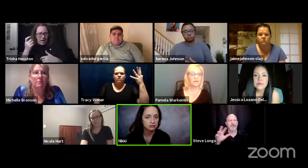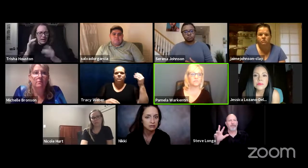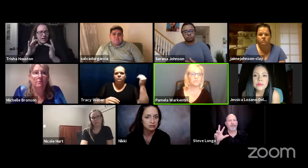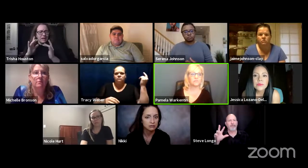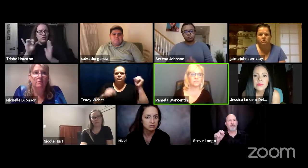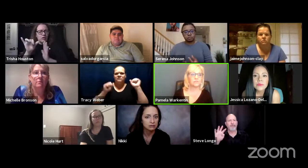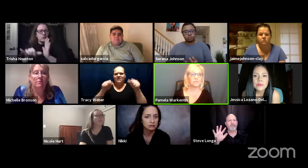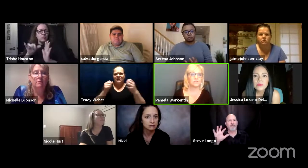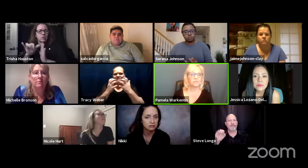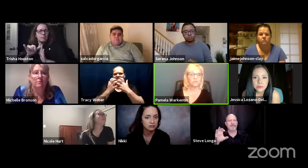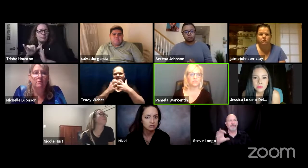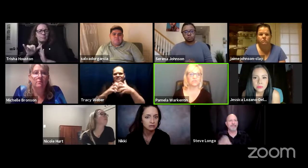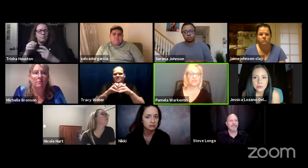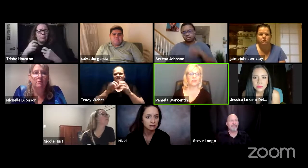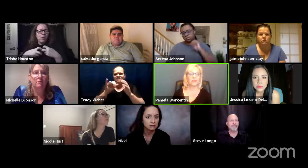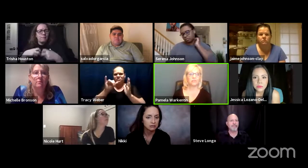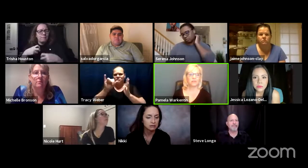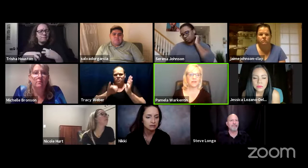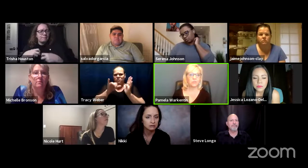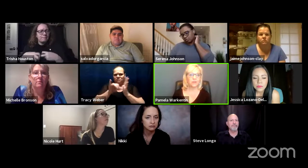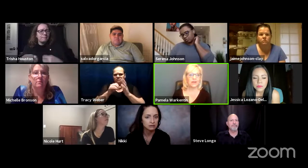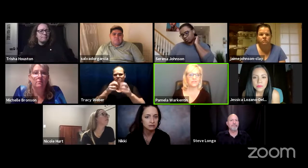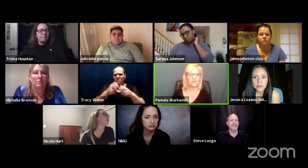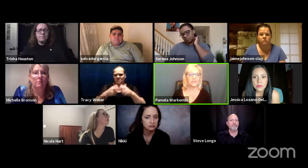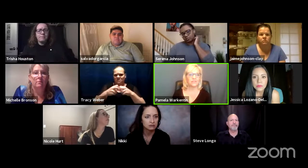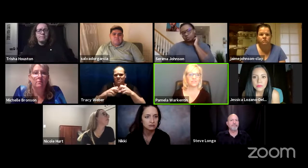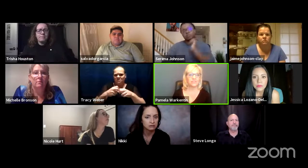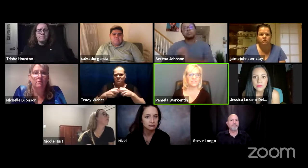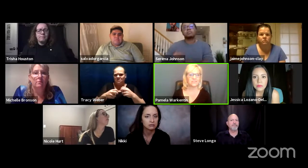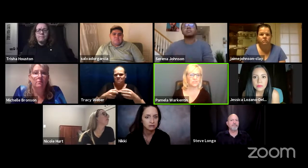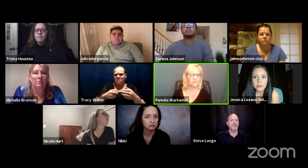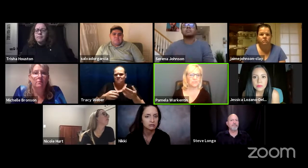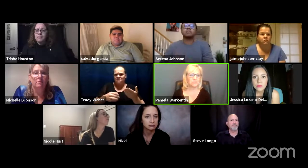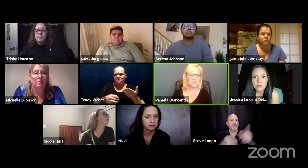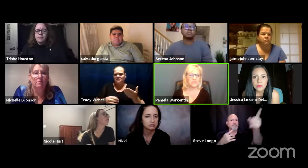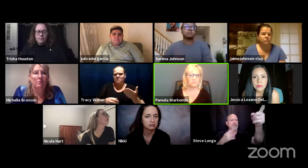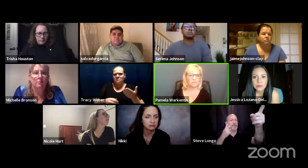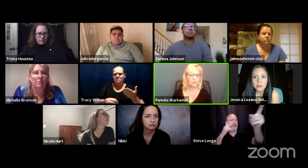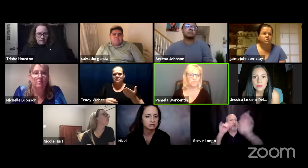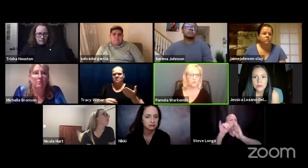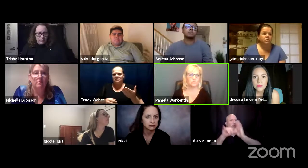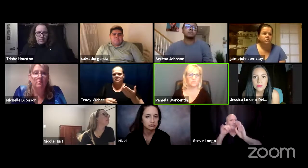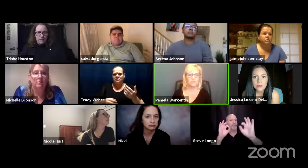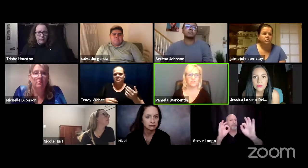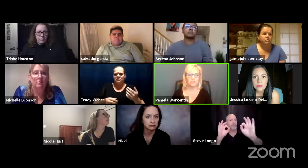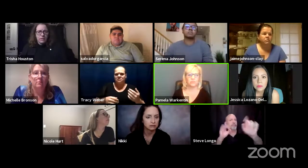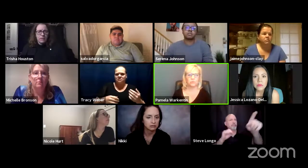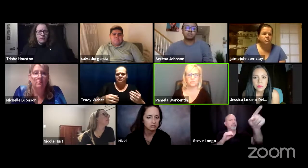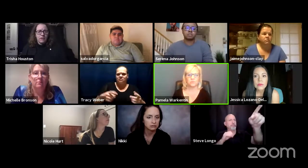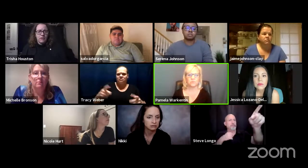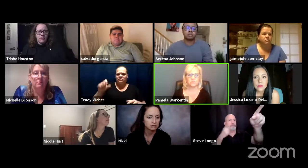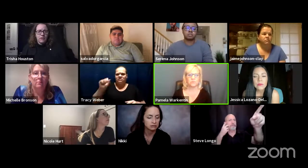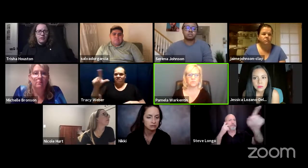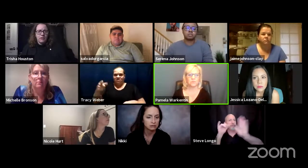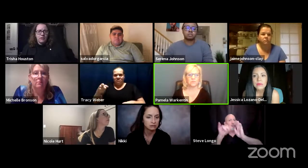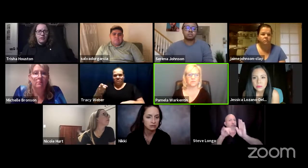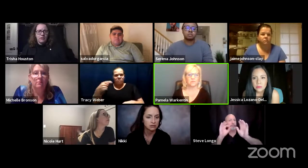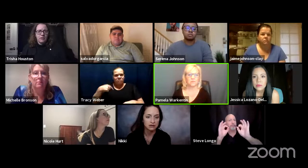And Tricia is saying we're trying to work out the logistics. There seemed to be some sort of YouTube issue. Steve